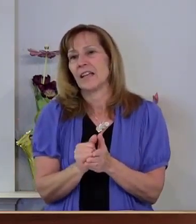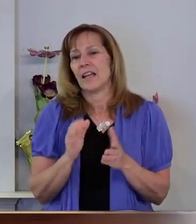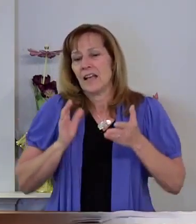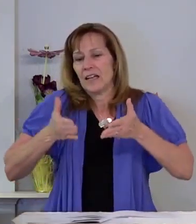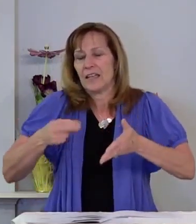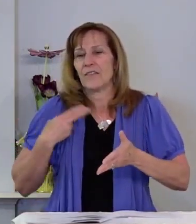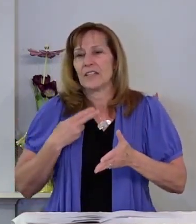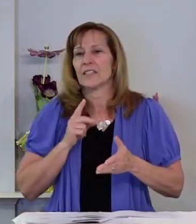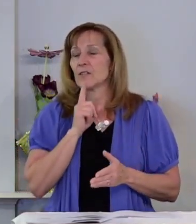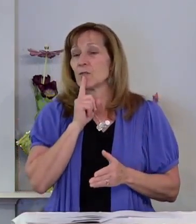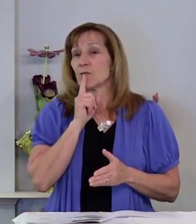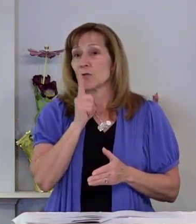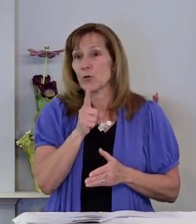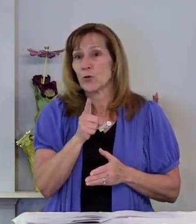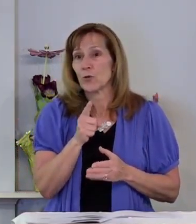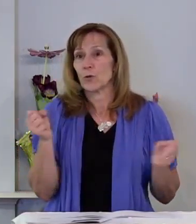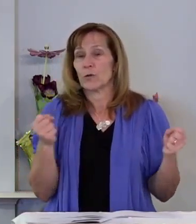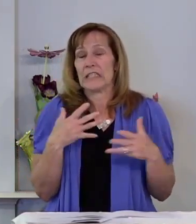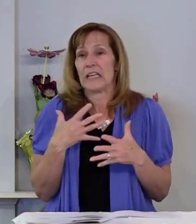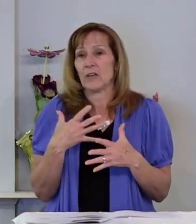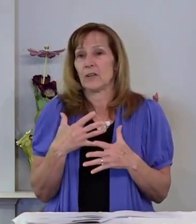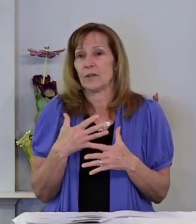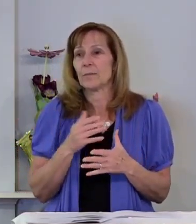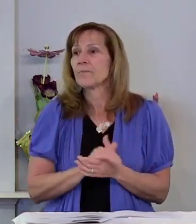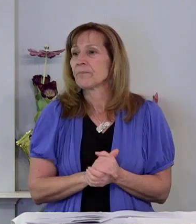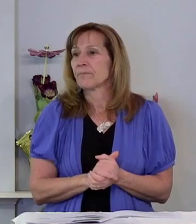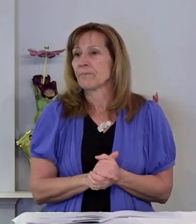us in true terror,